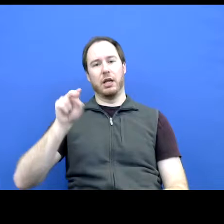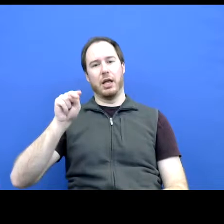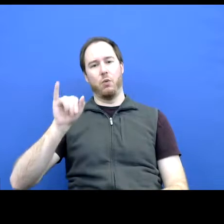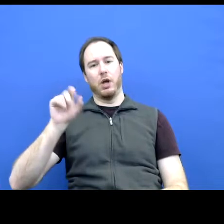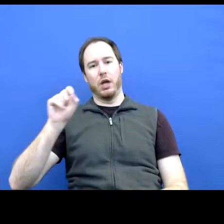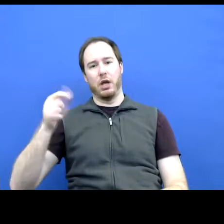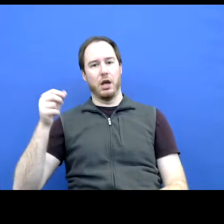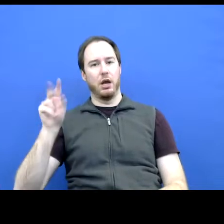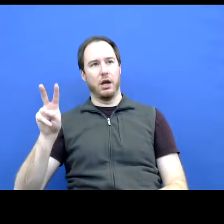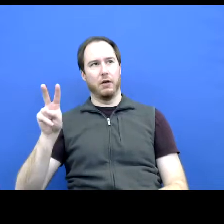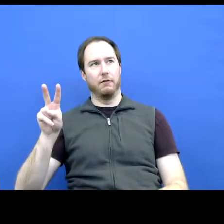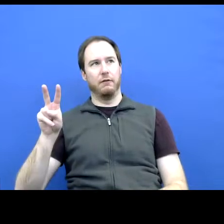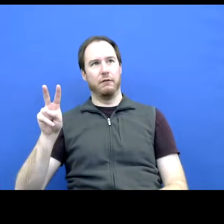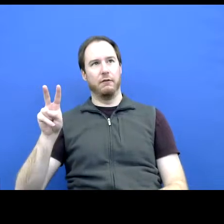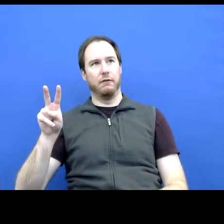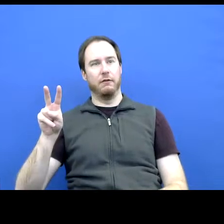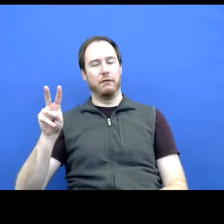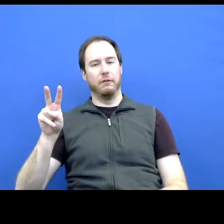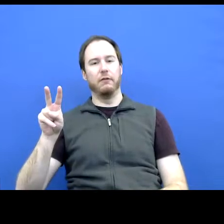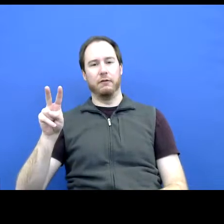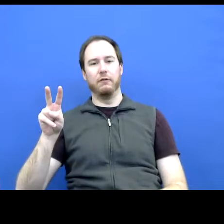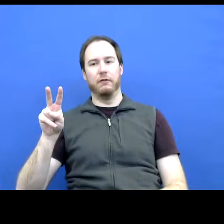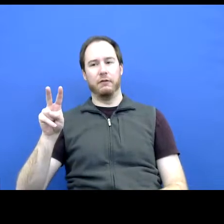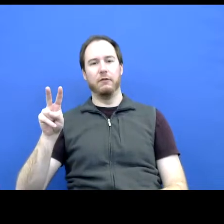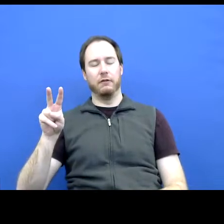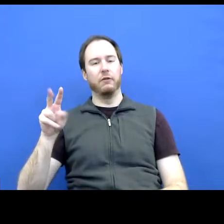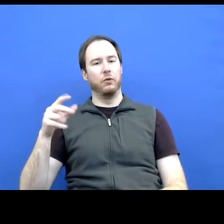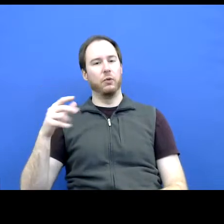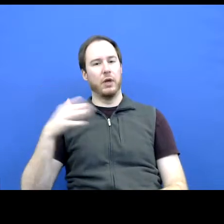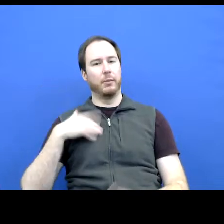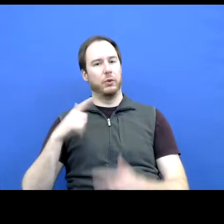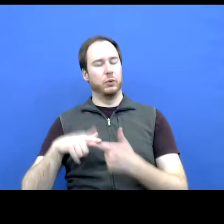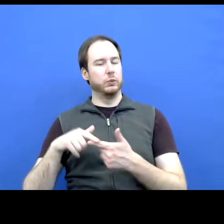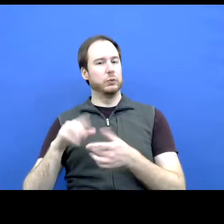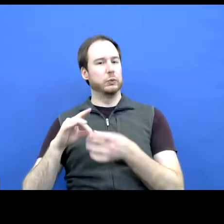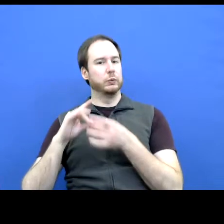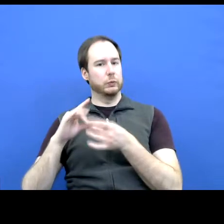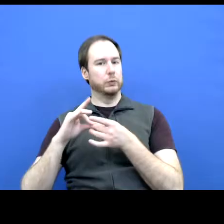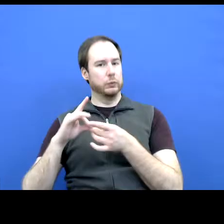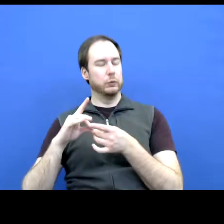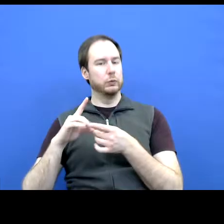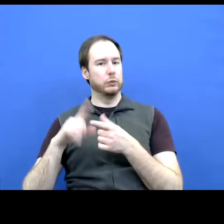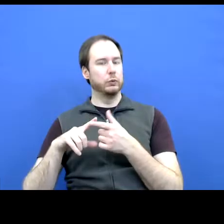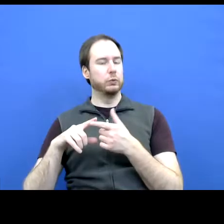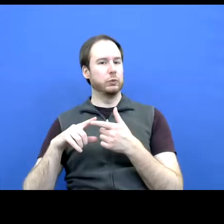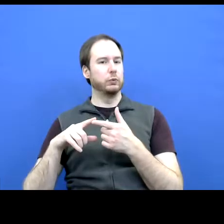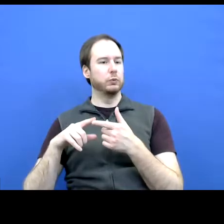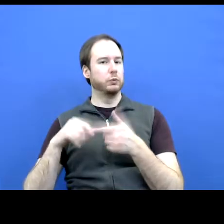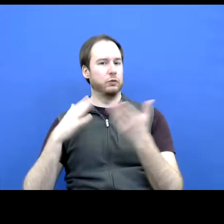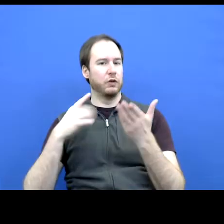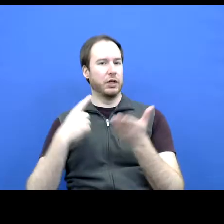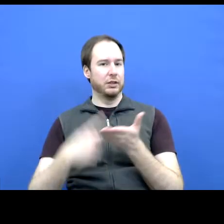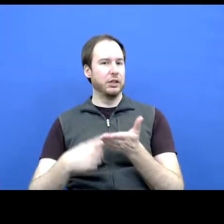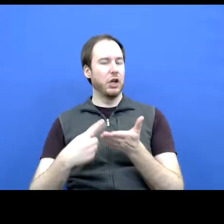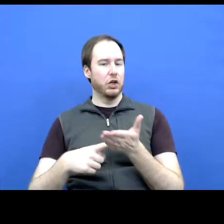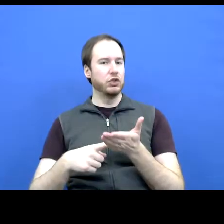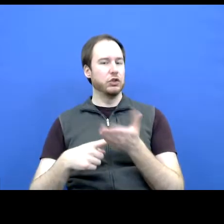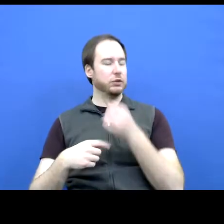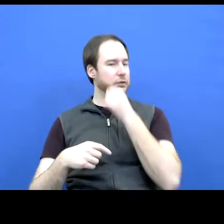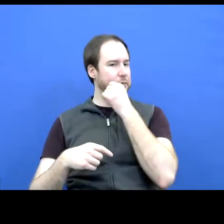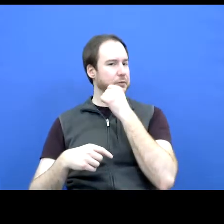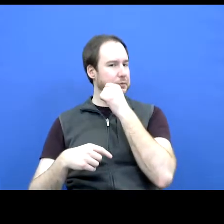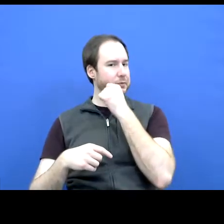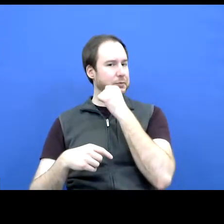supervisor@henriettany.gov, we can then coordinate and have a discussion as far as let you know where we are with